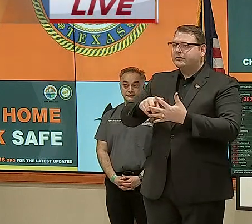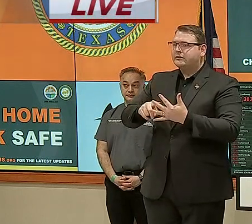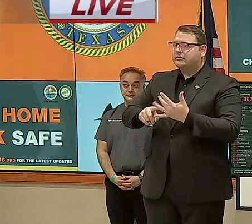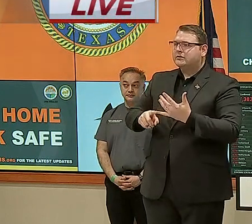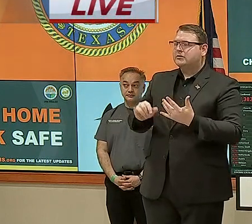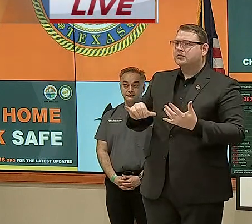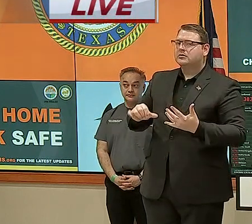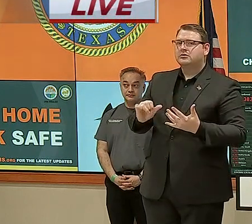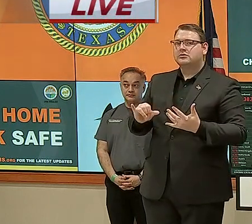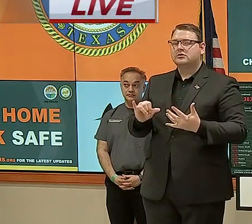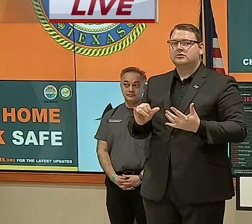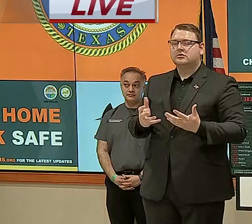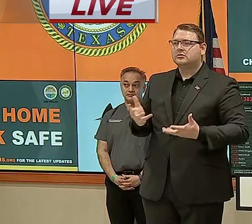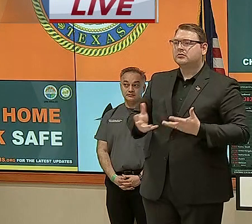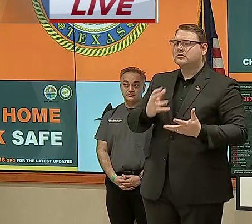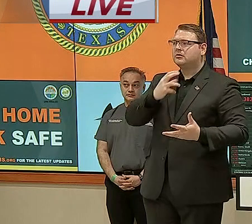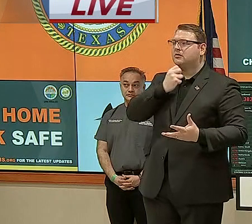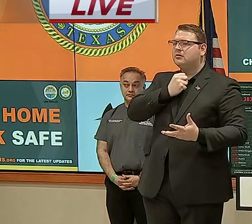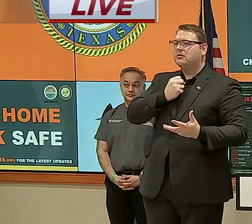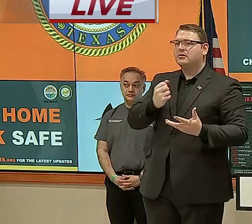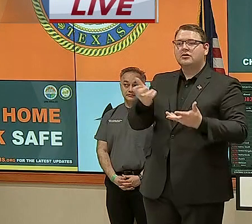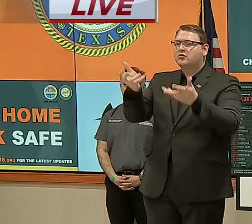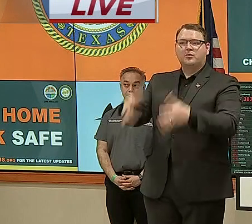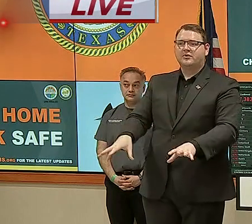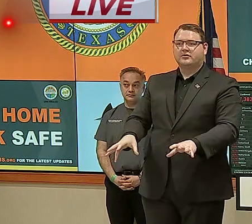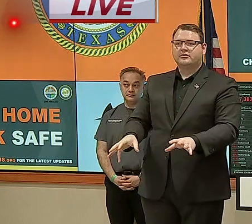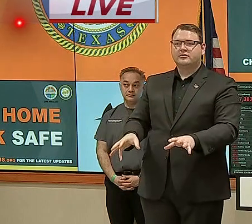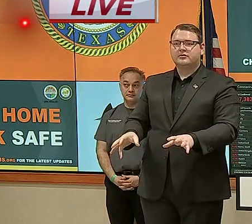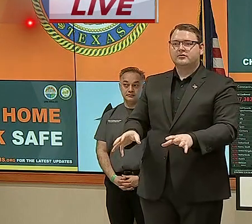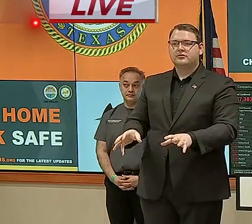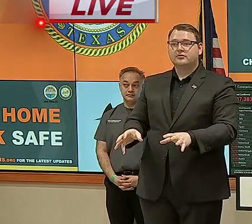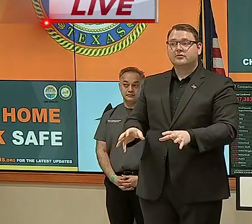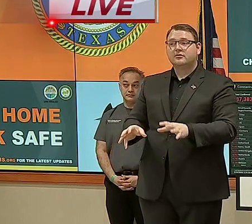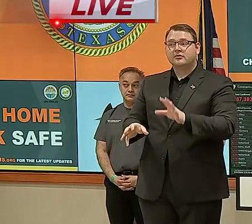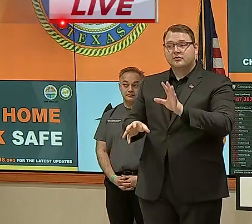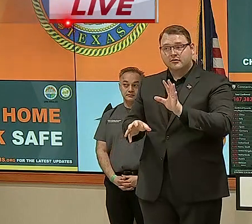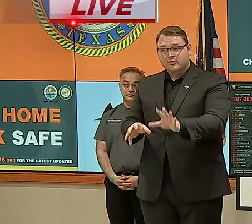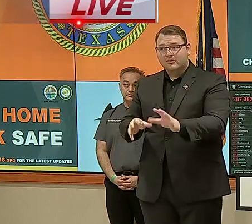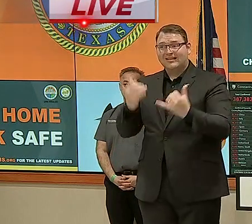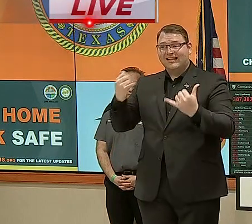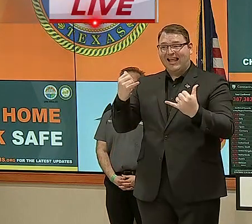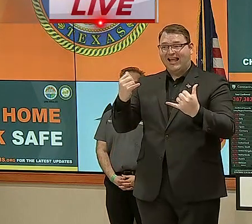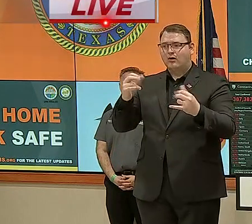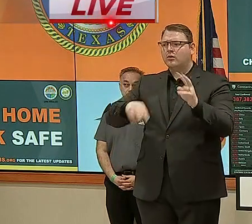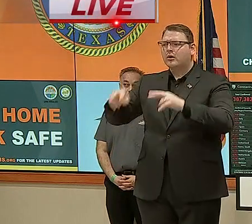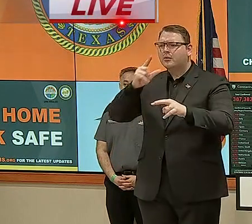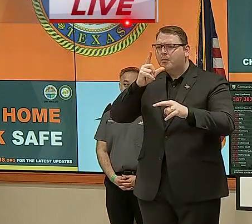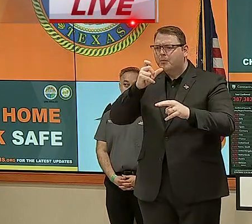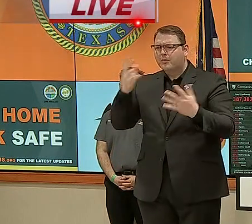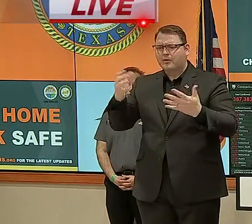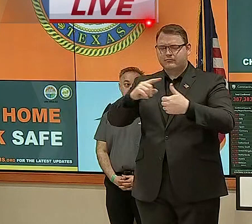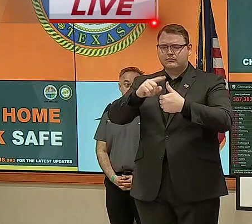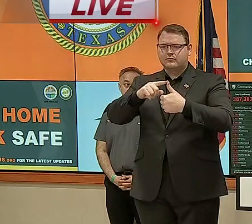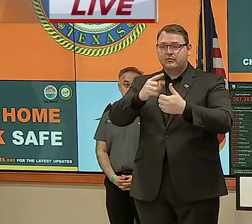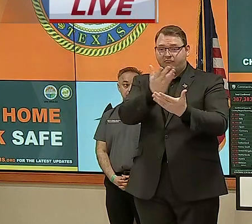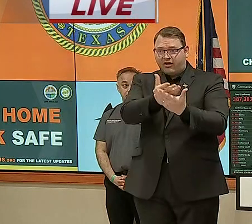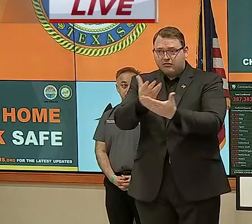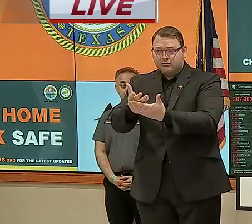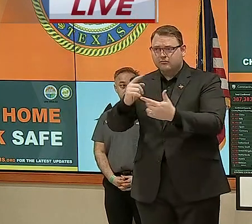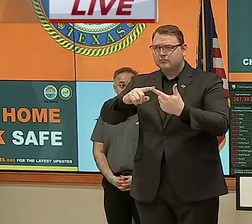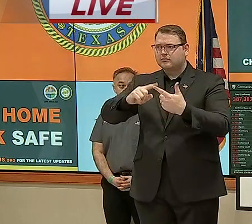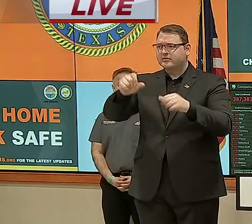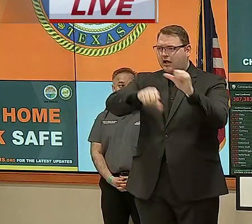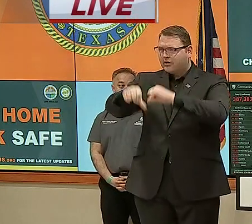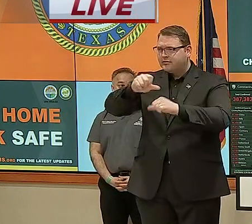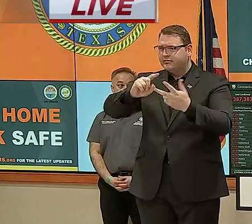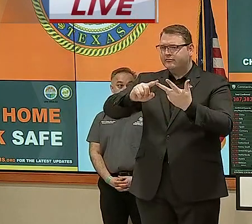listen to the facts, the science, the medical advice that's being given, and then make the decisions based on